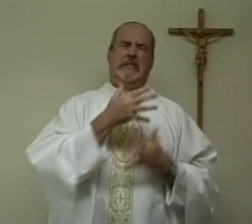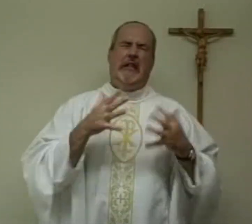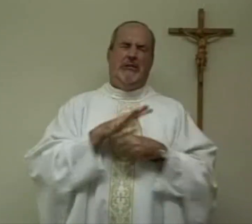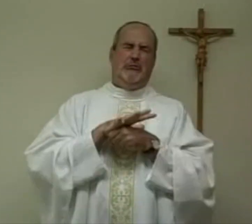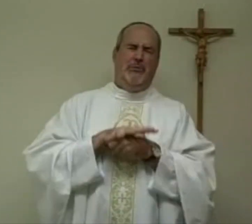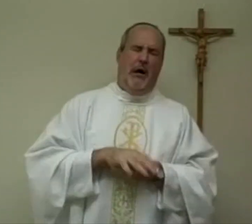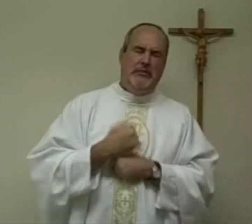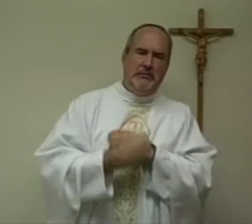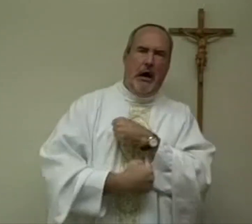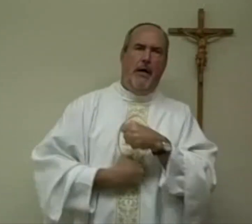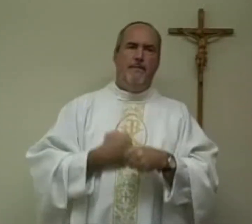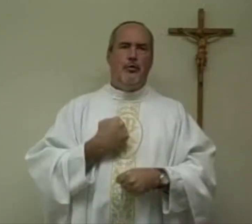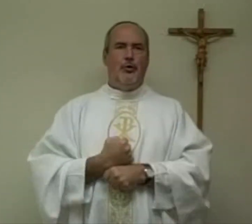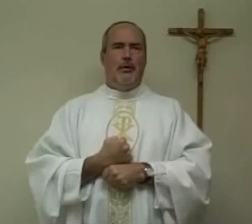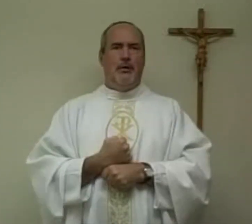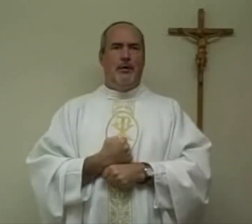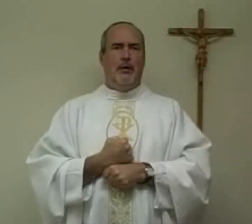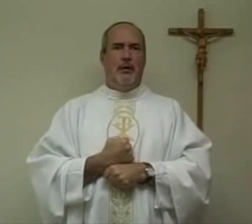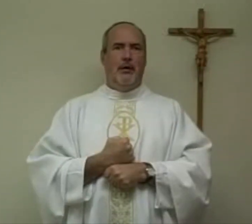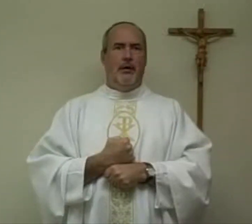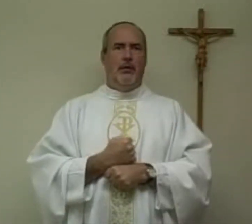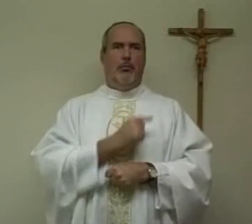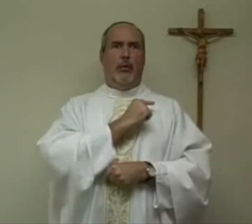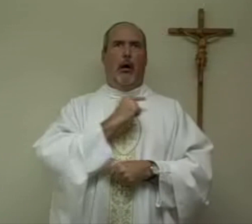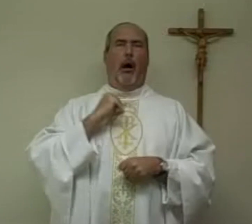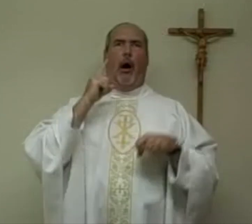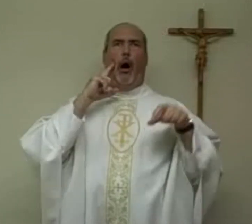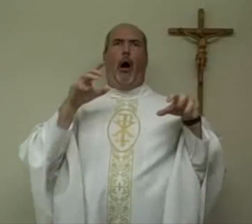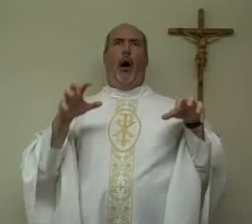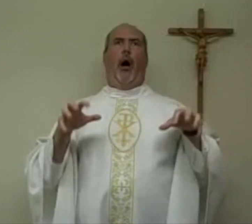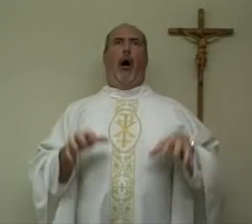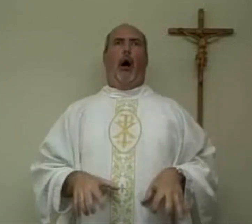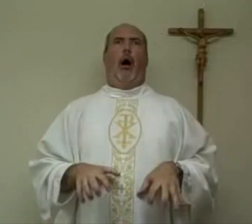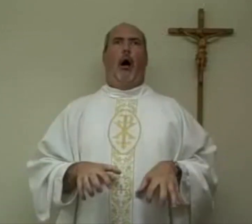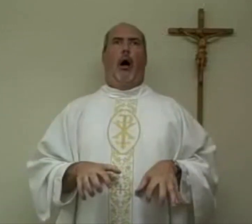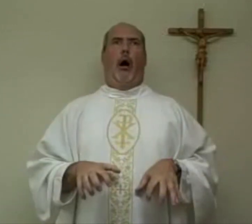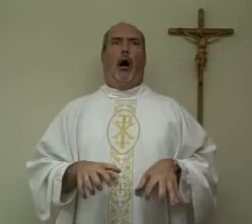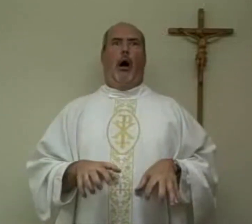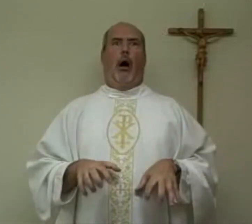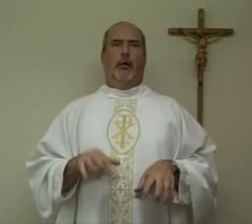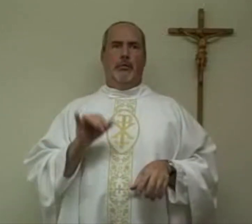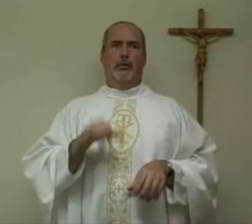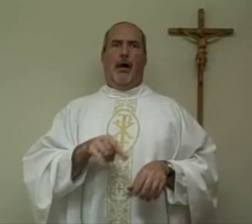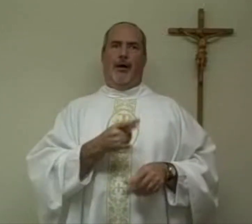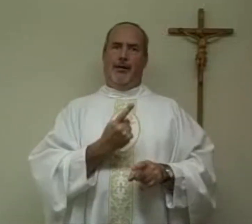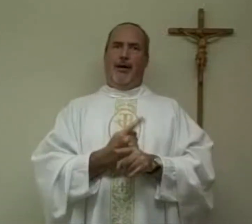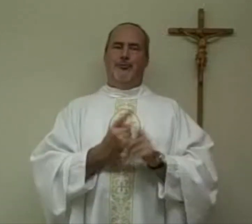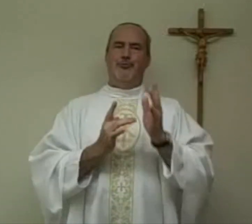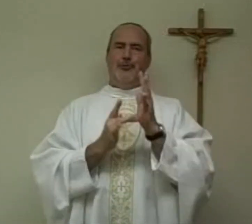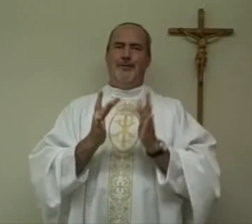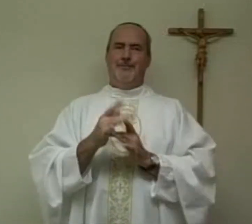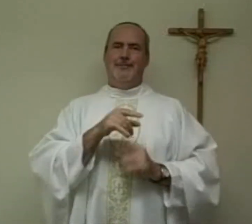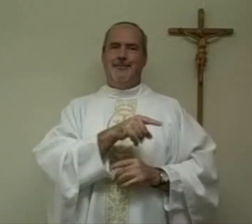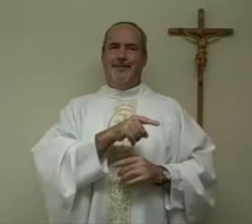it showed that that heart muscle had been through great, great suffering. And the priests were just